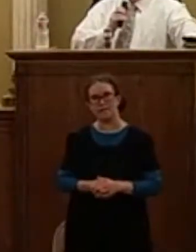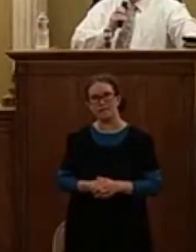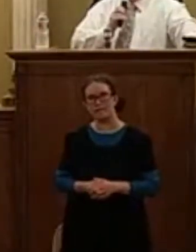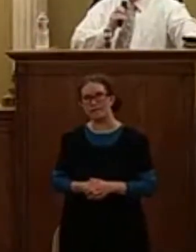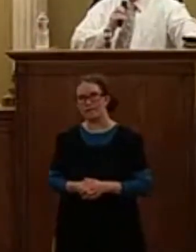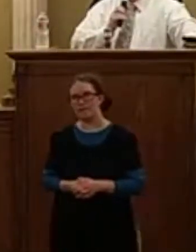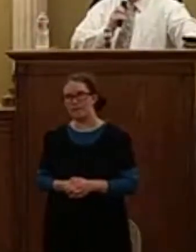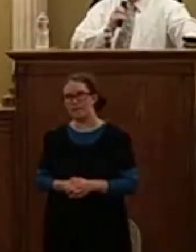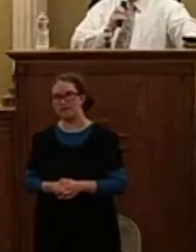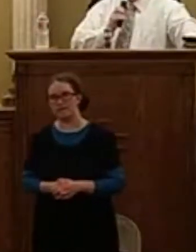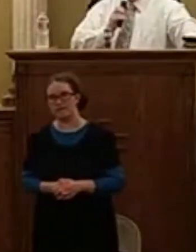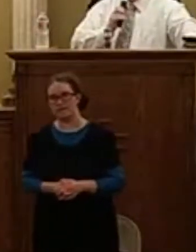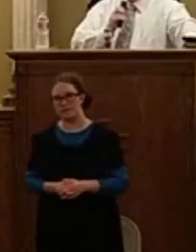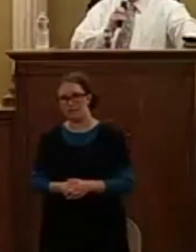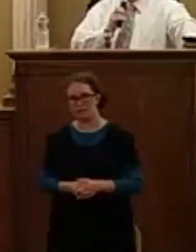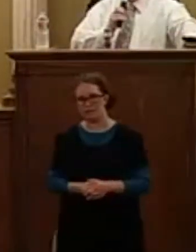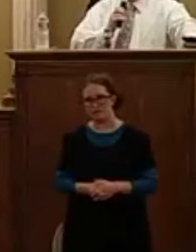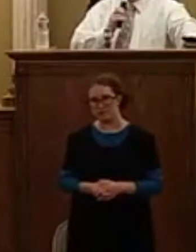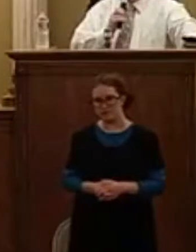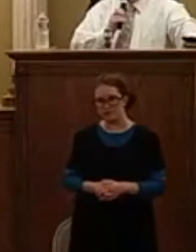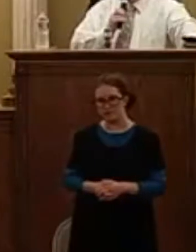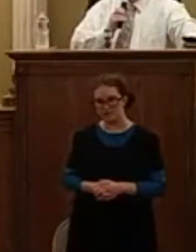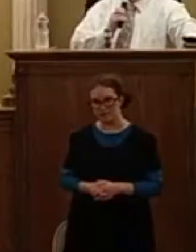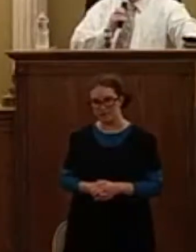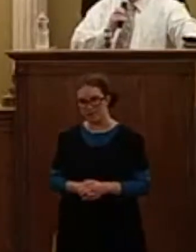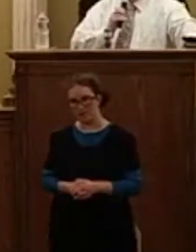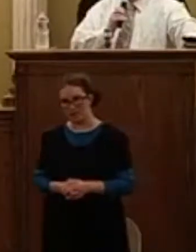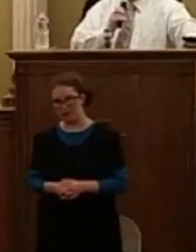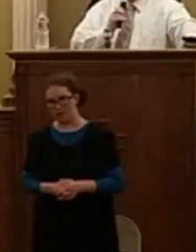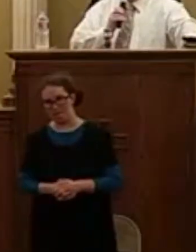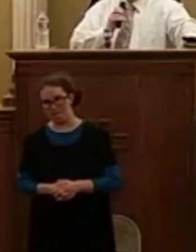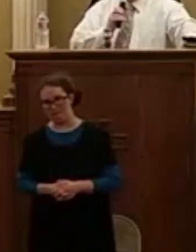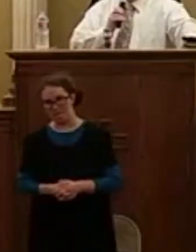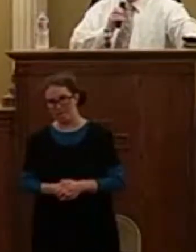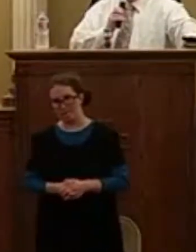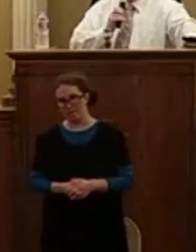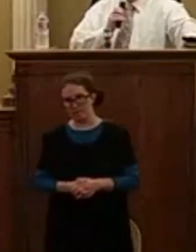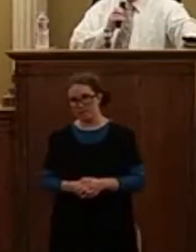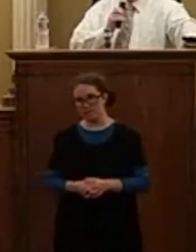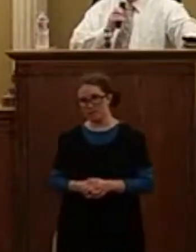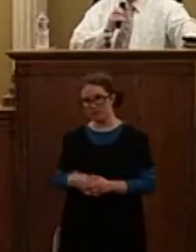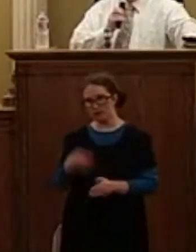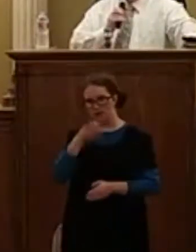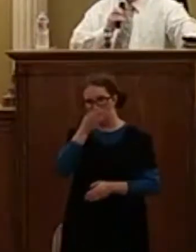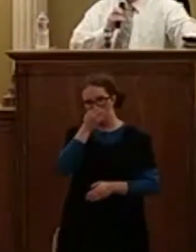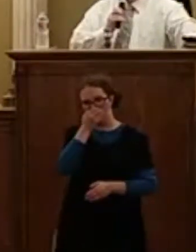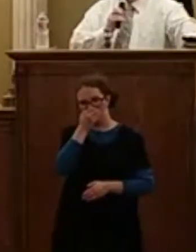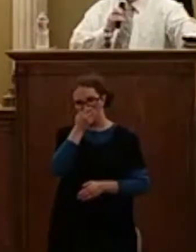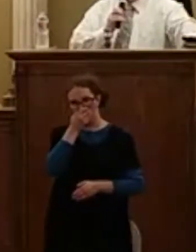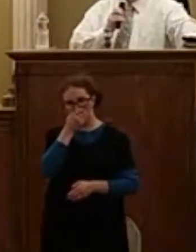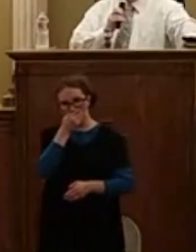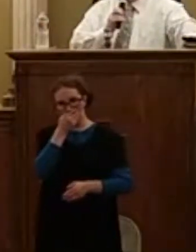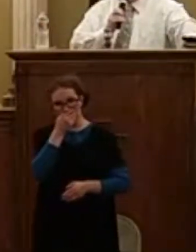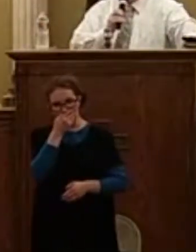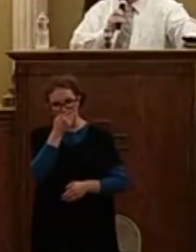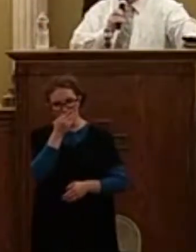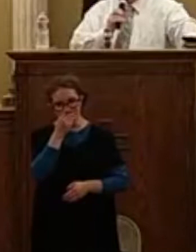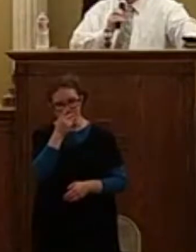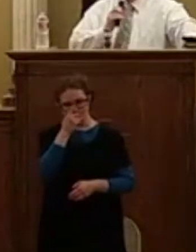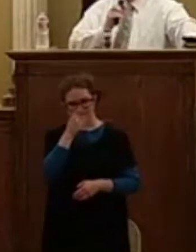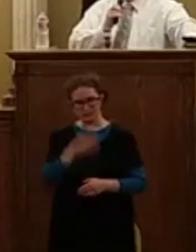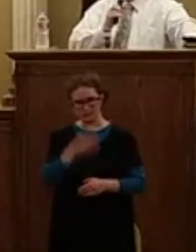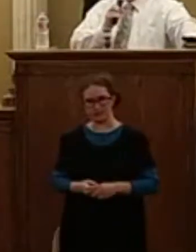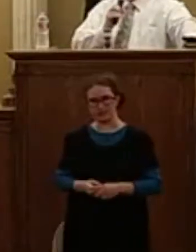help. Help us tonight, Jesus, to be sensitive to the voice of the Lord, to the Spirit of the Lord. And God, we give you all